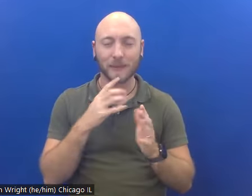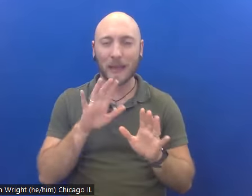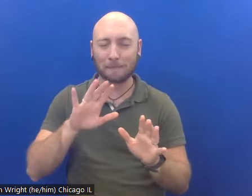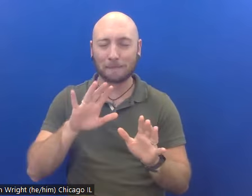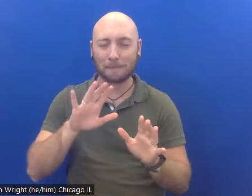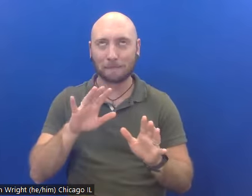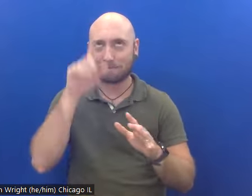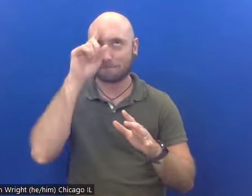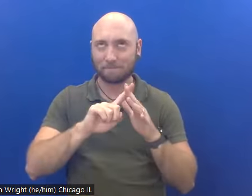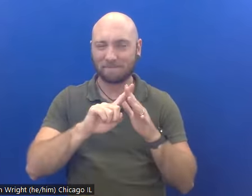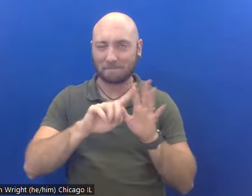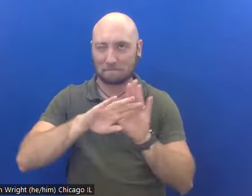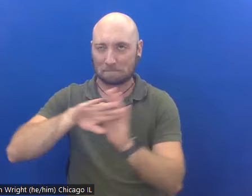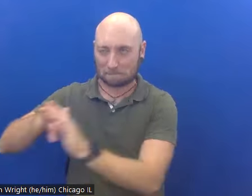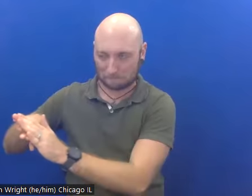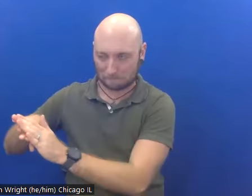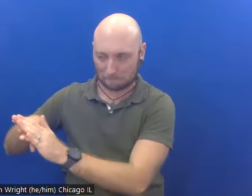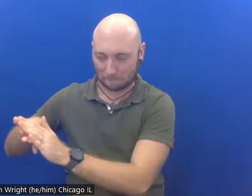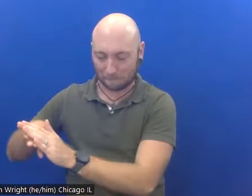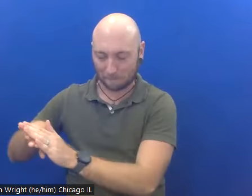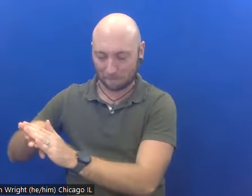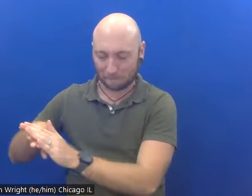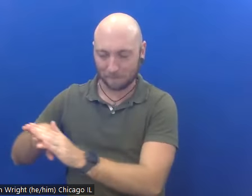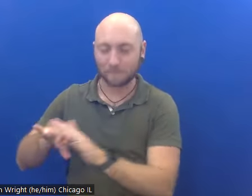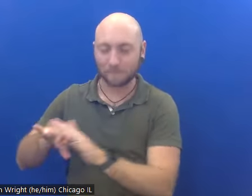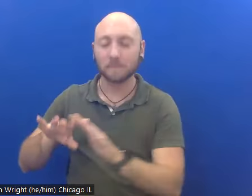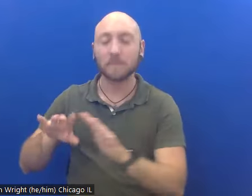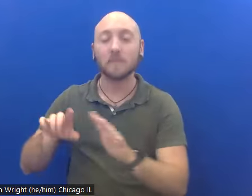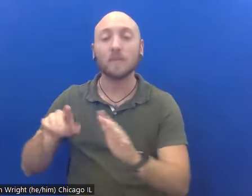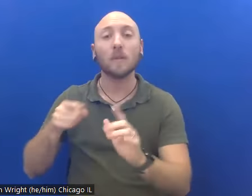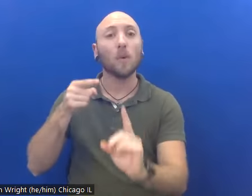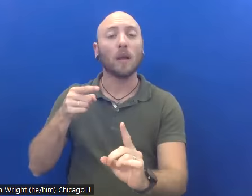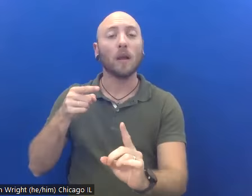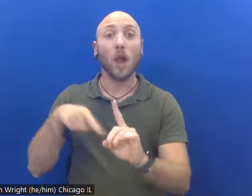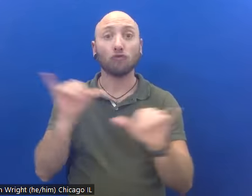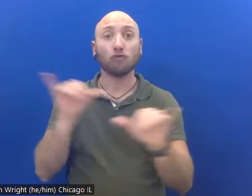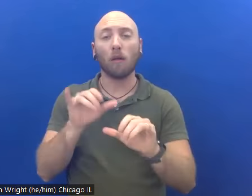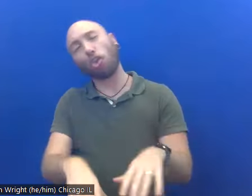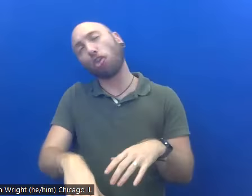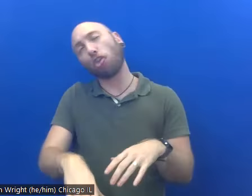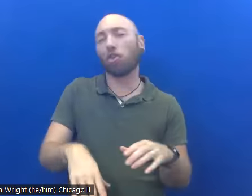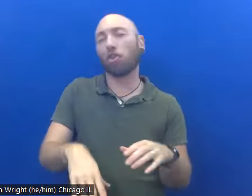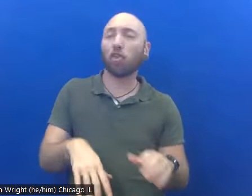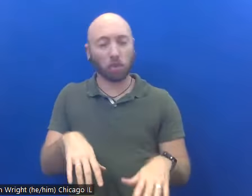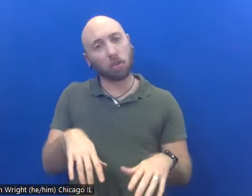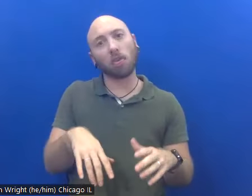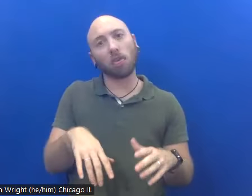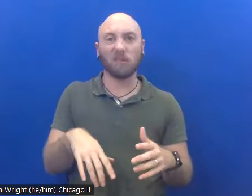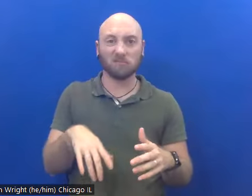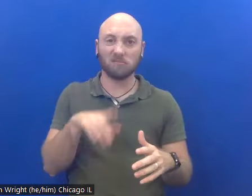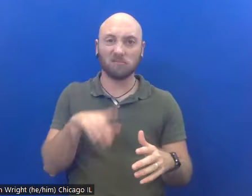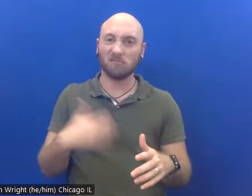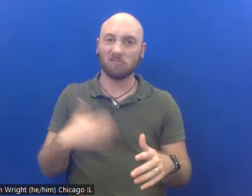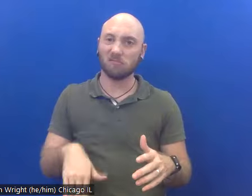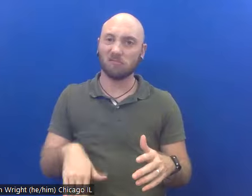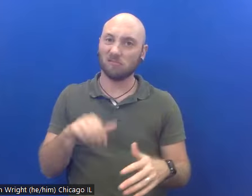very, very sloppy drunk. Had a lot of, did some damage. And I was also